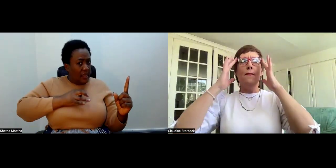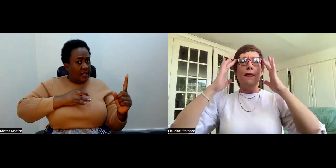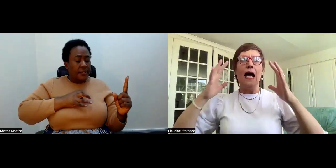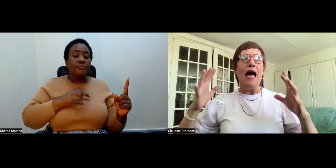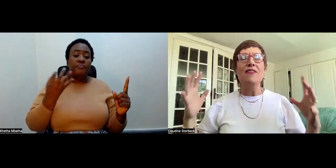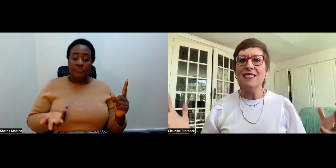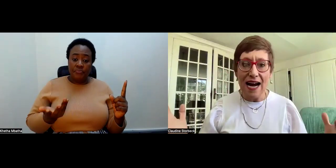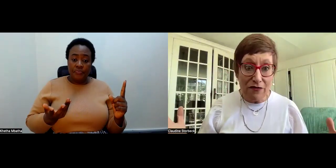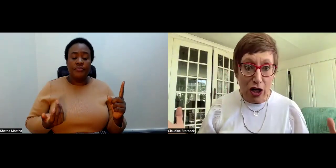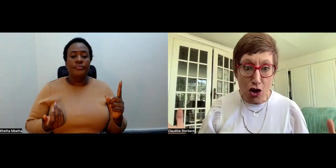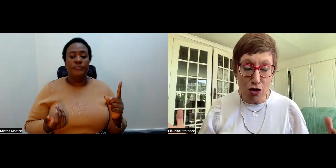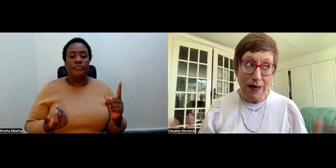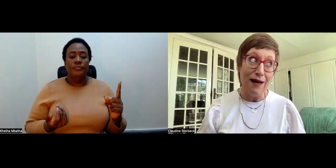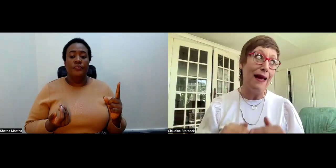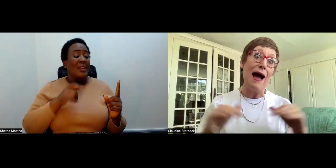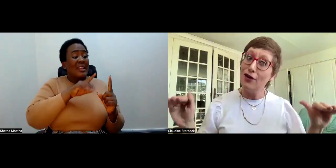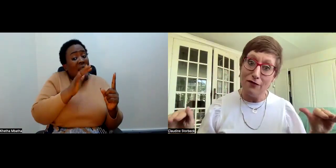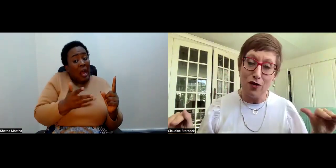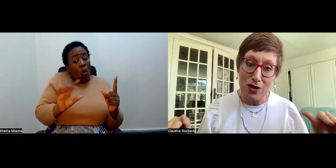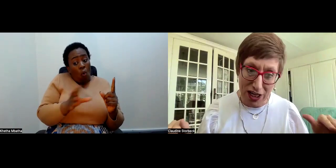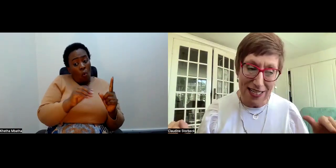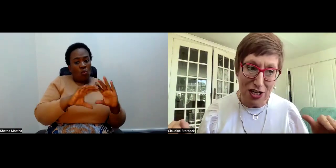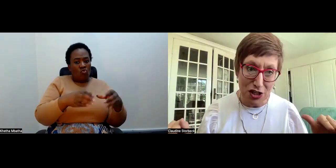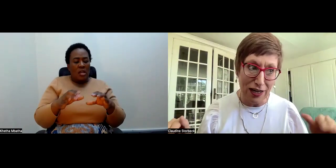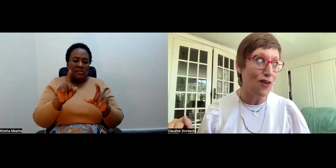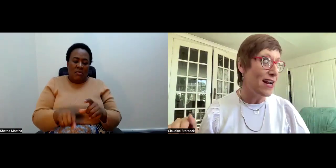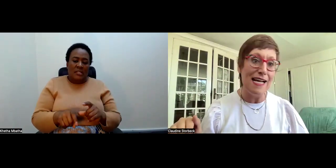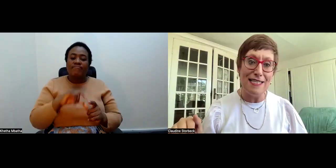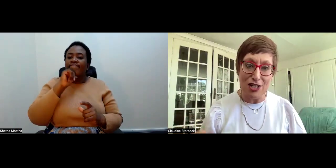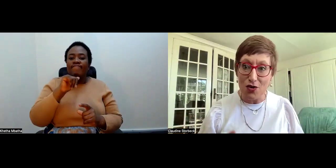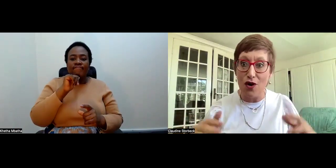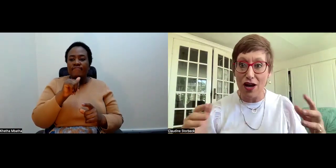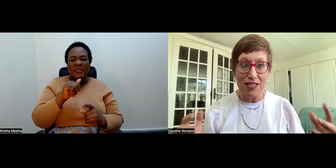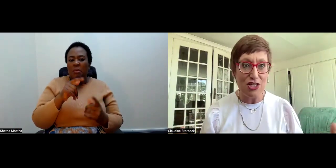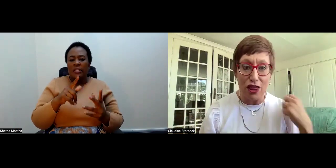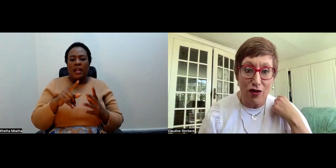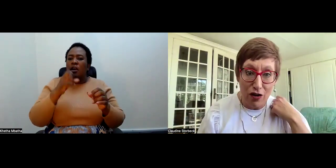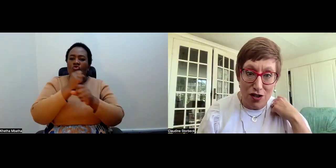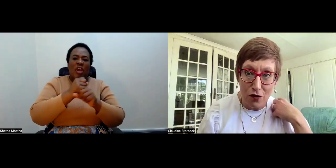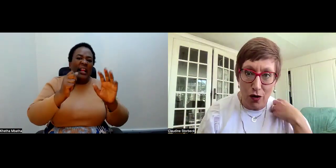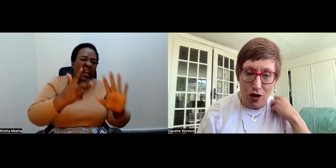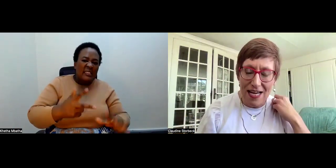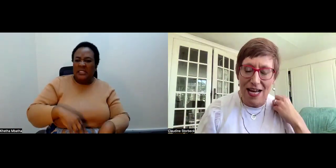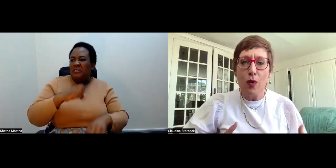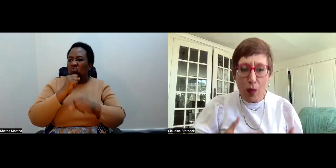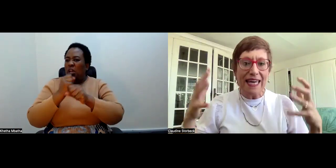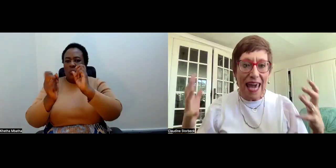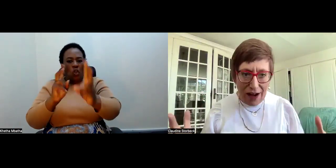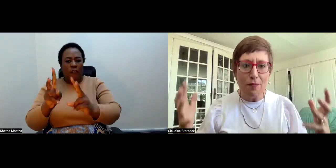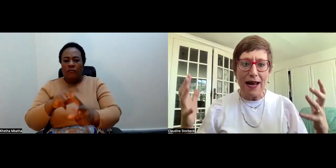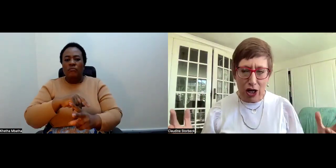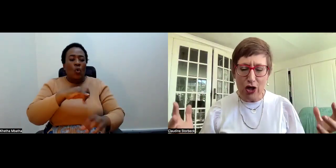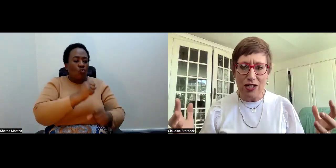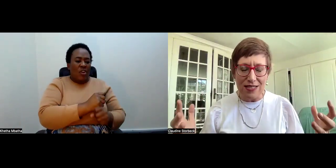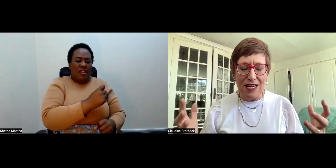and this is how every class should be. I don't care if you're a matric teacher, a grade 8 teacher, or teaching 3-year-olds and 4-year-olds. We want to